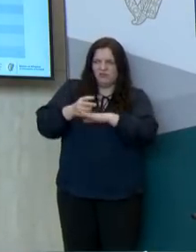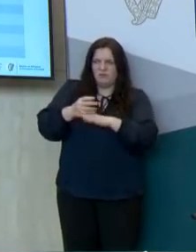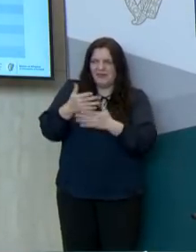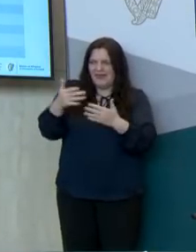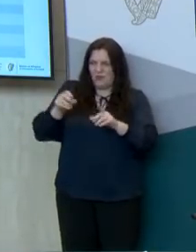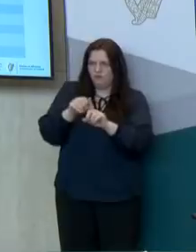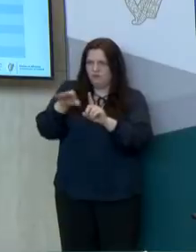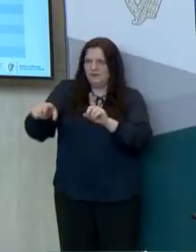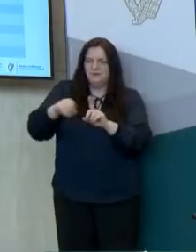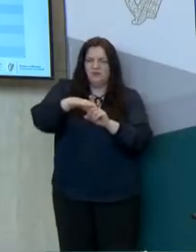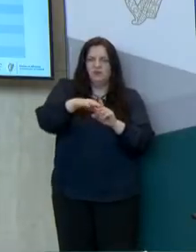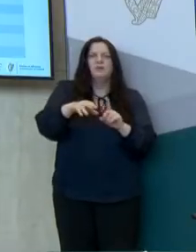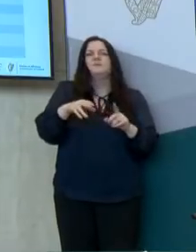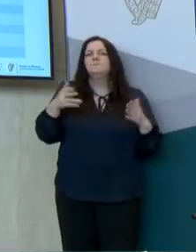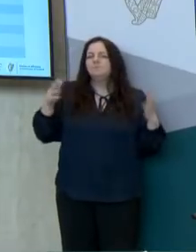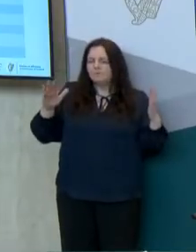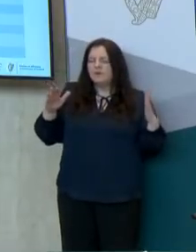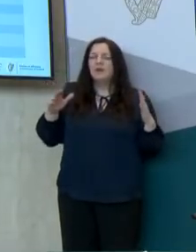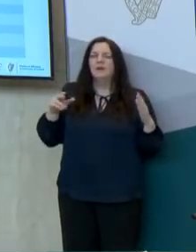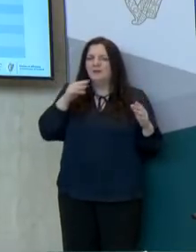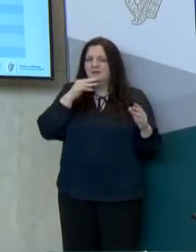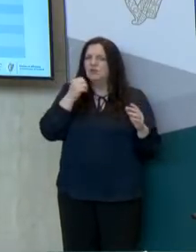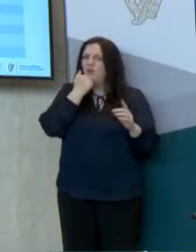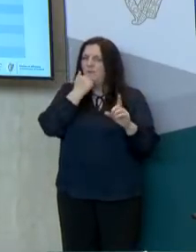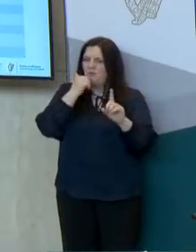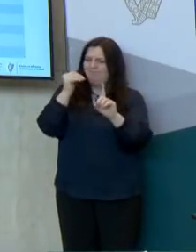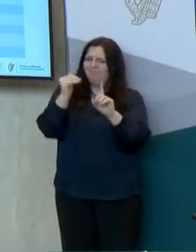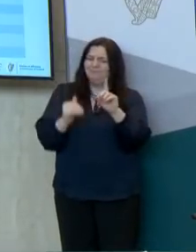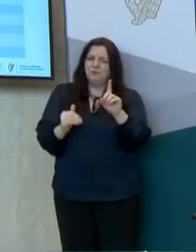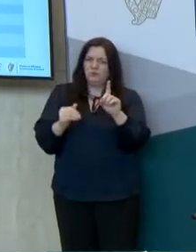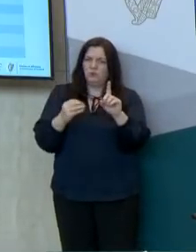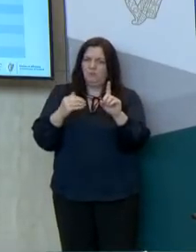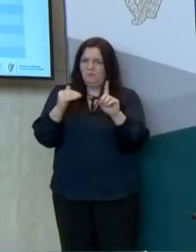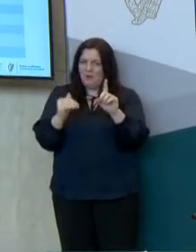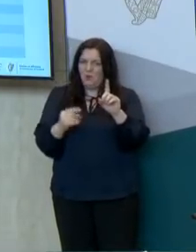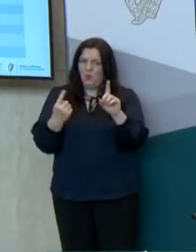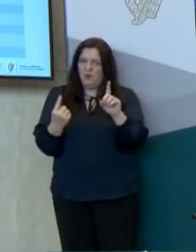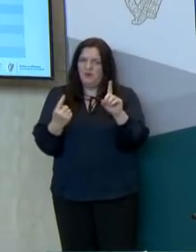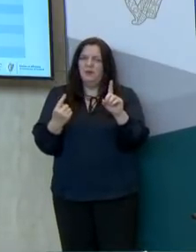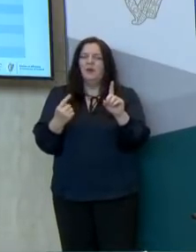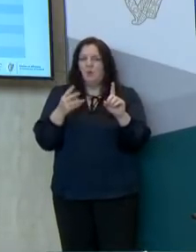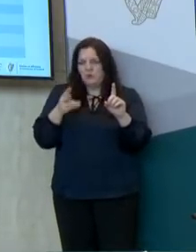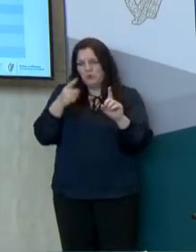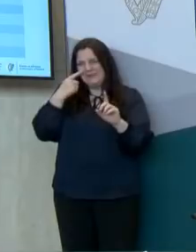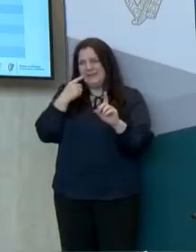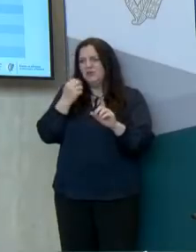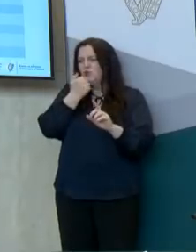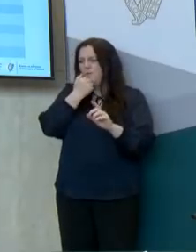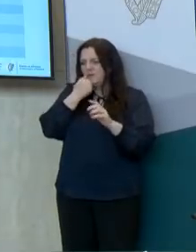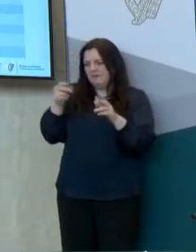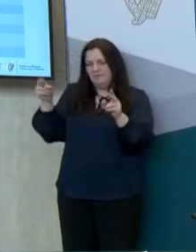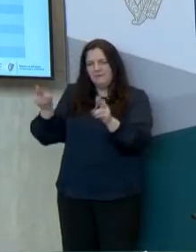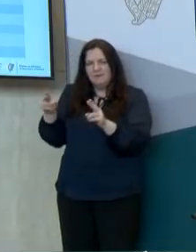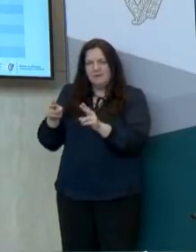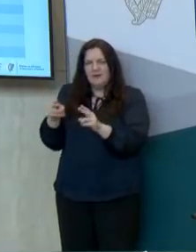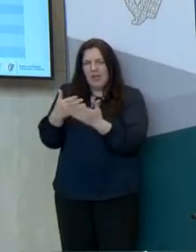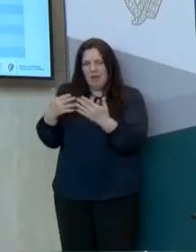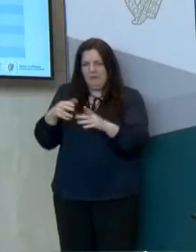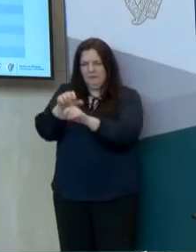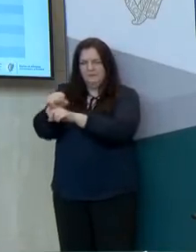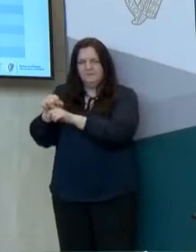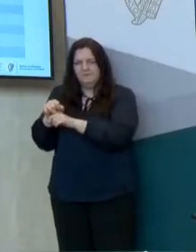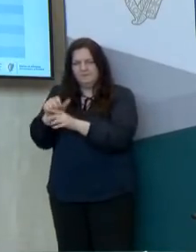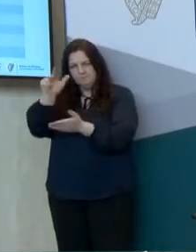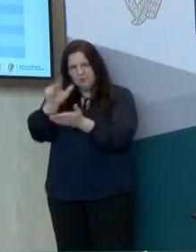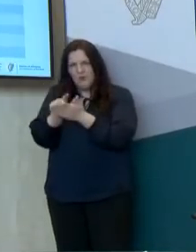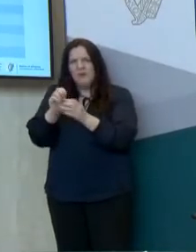as a consequence bring the reproduction number back down below 1 and to begin to see a decline in the number of cases that we're reporting